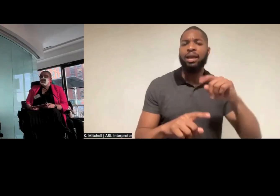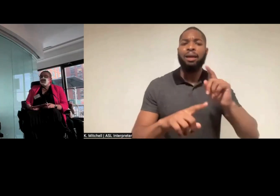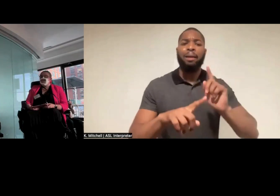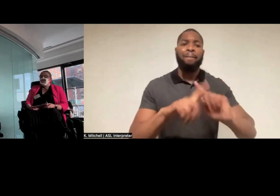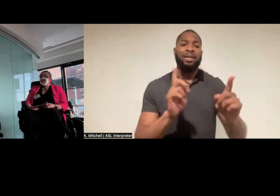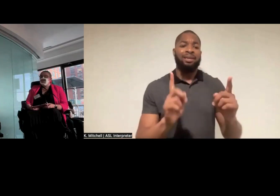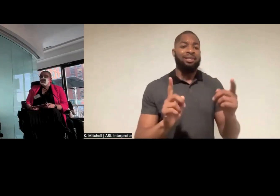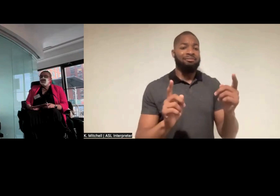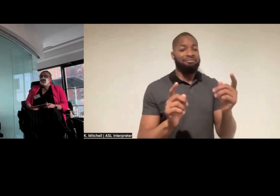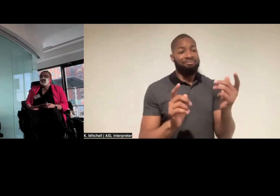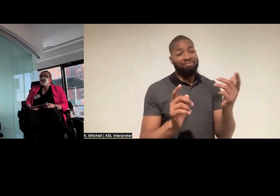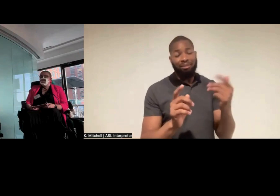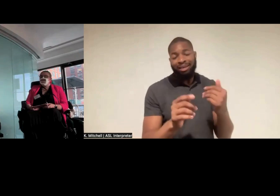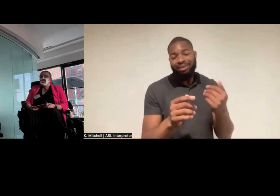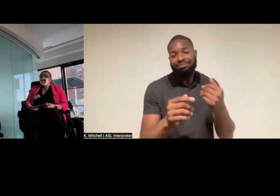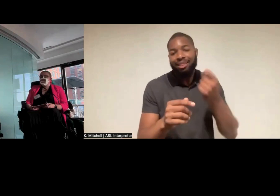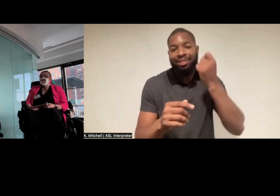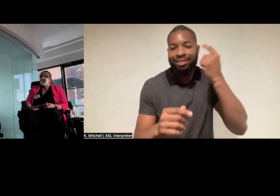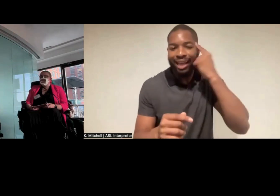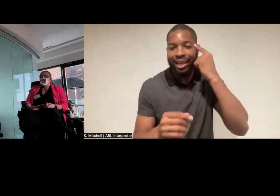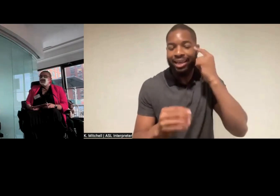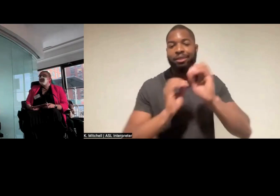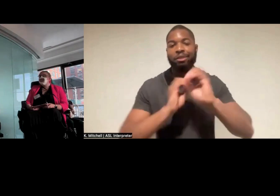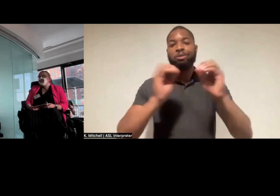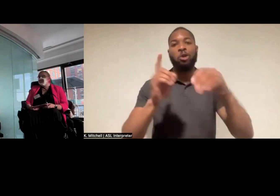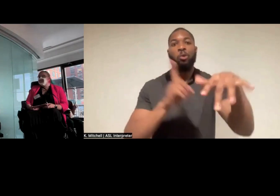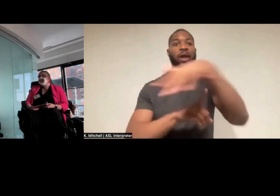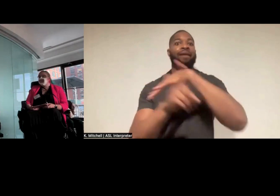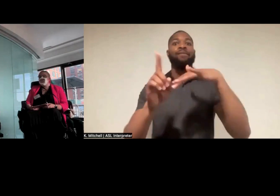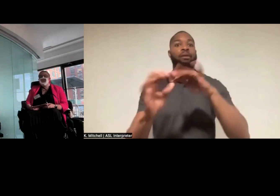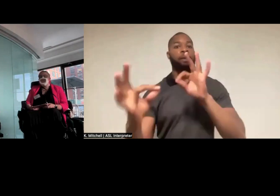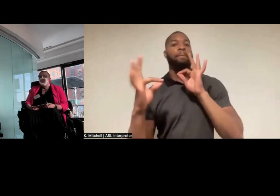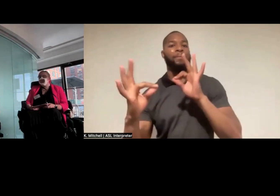gonna be perfect, but it shouldn't be at the state that it is.